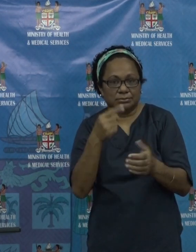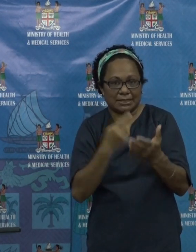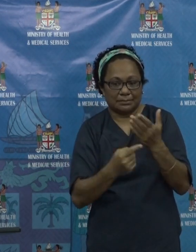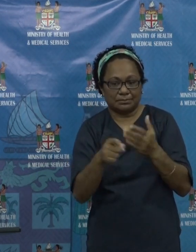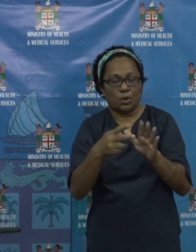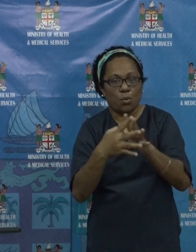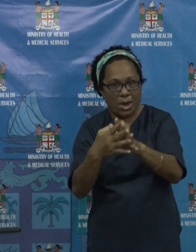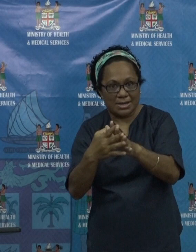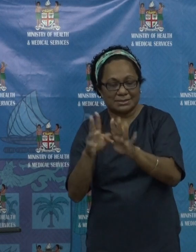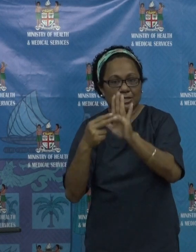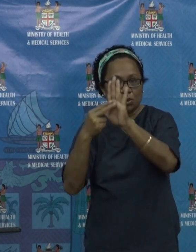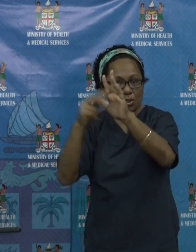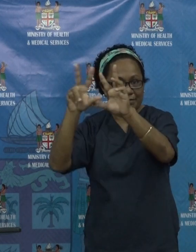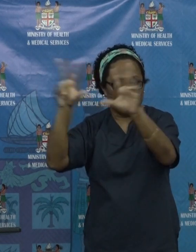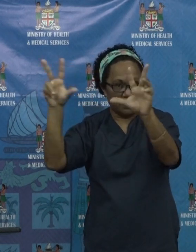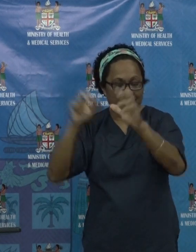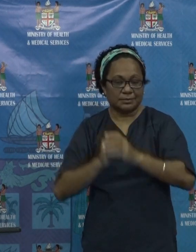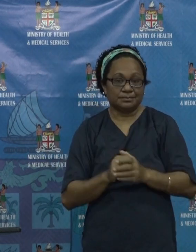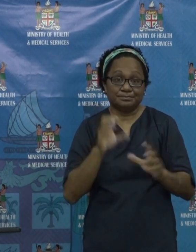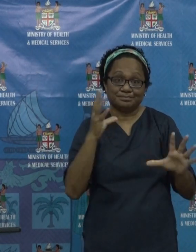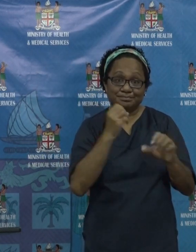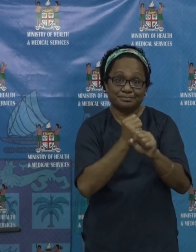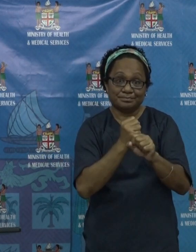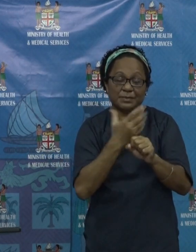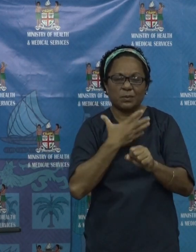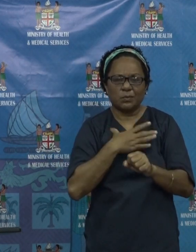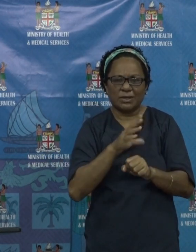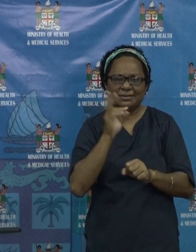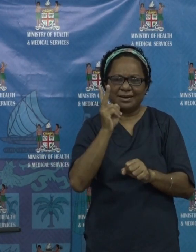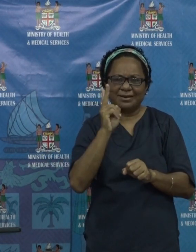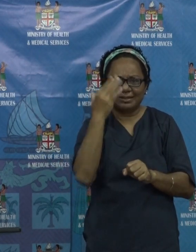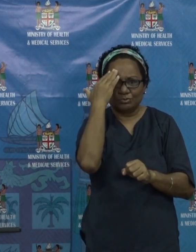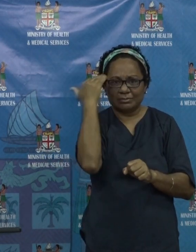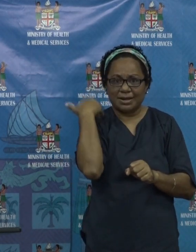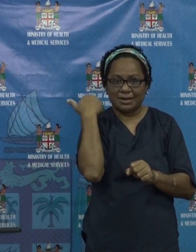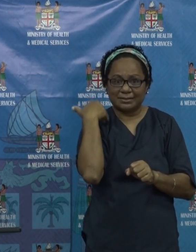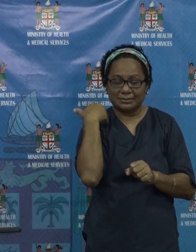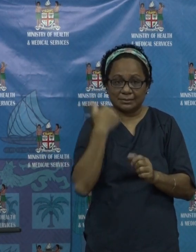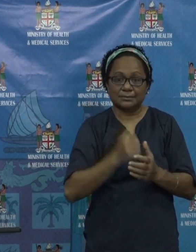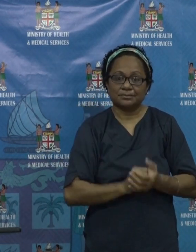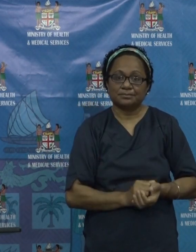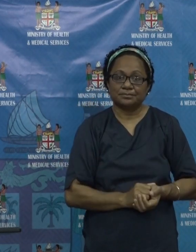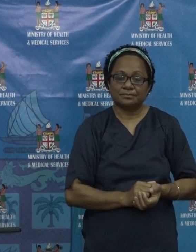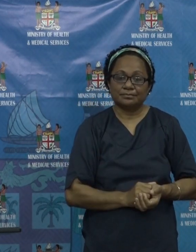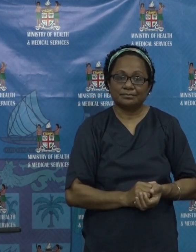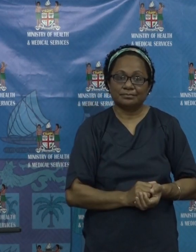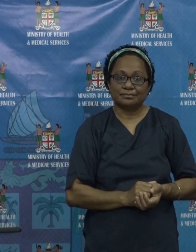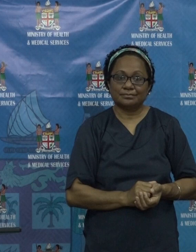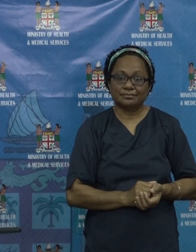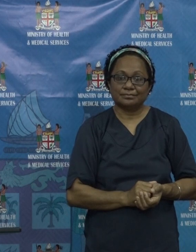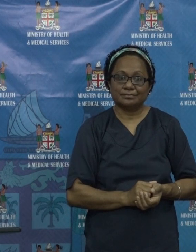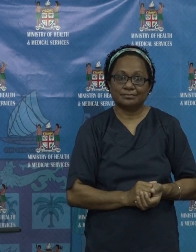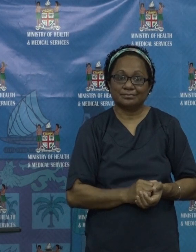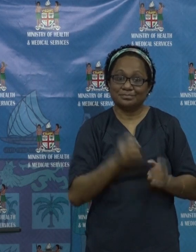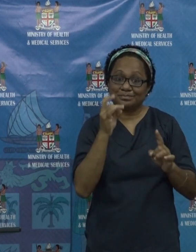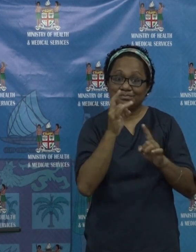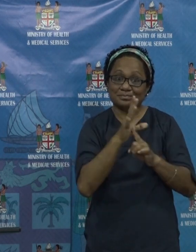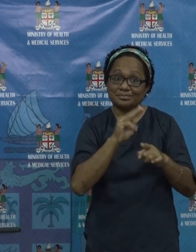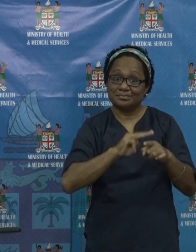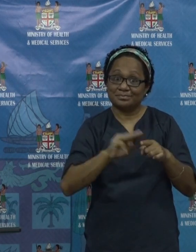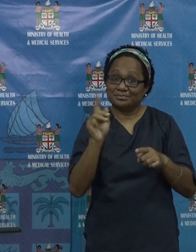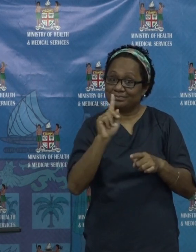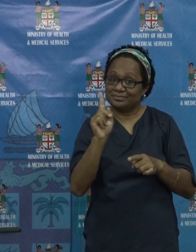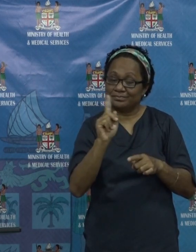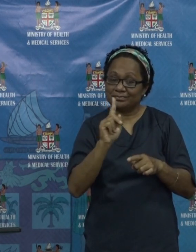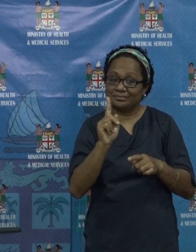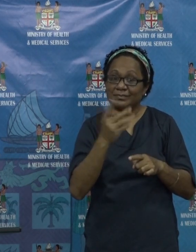To conclude, just to reiterate our important message this evening, our message